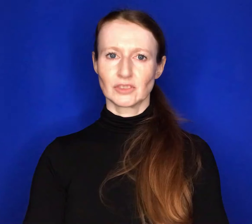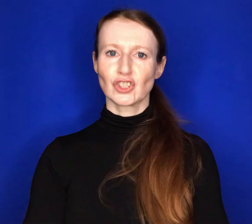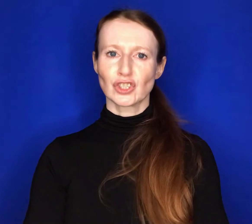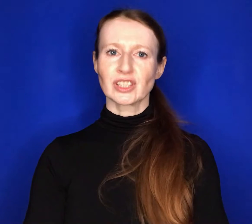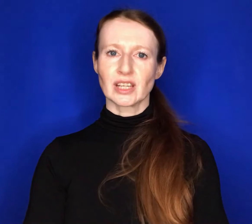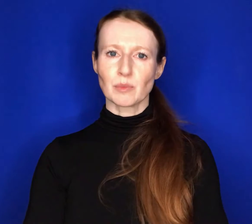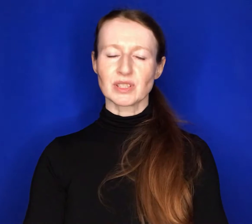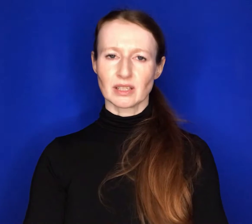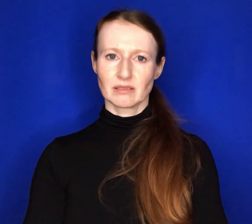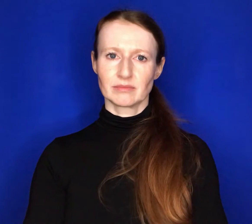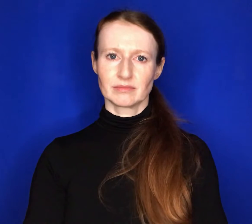You should get upset.